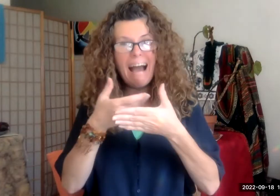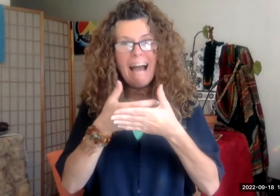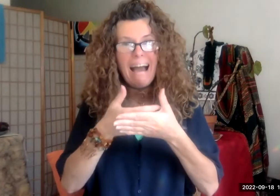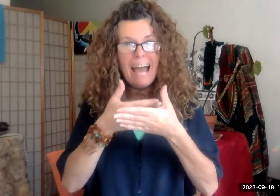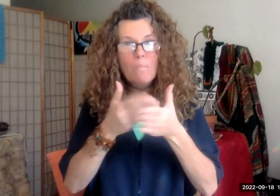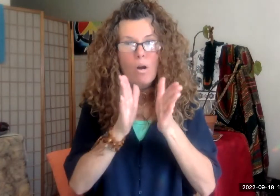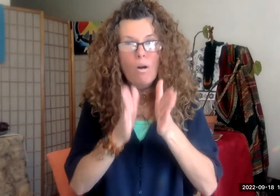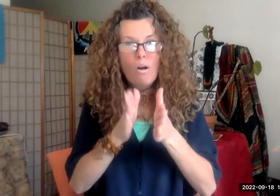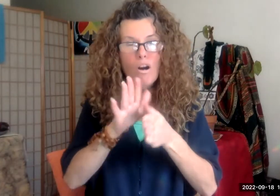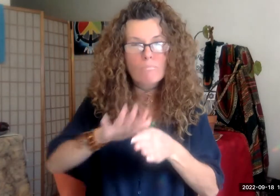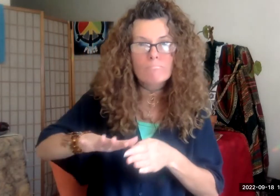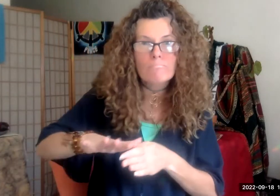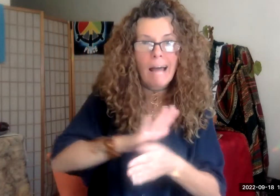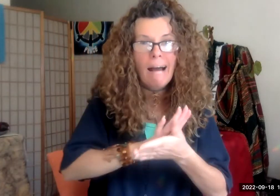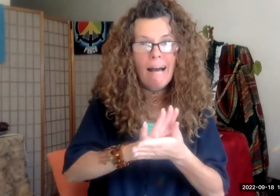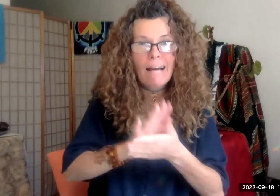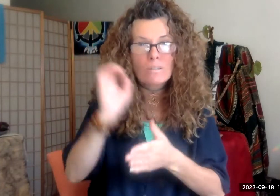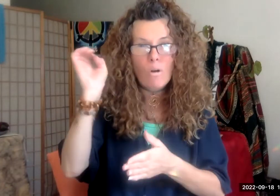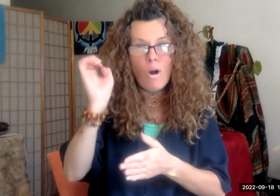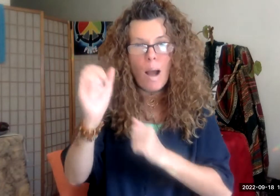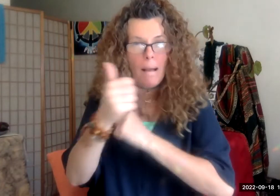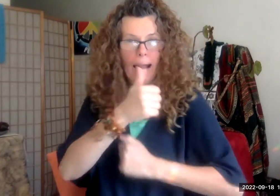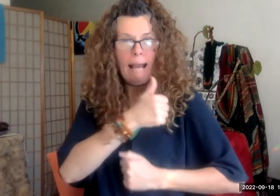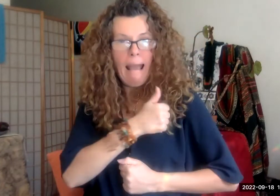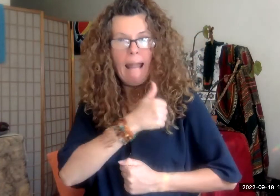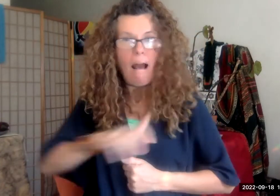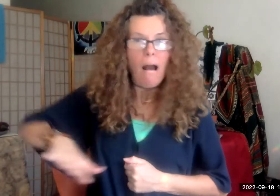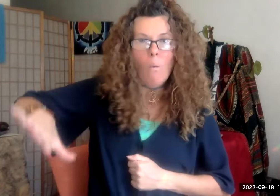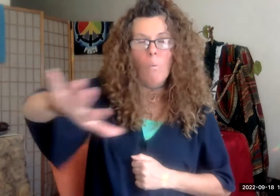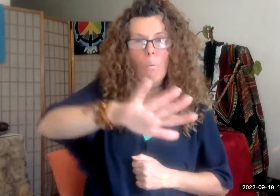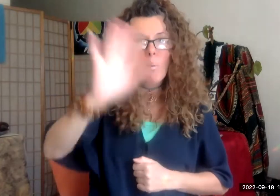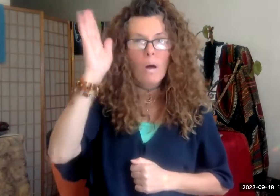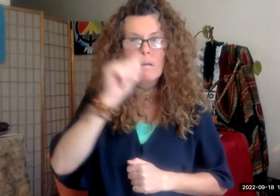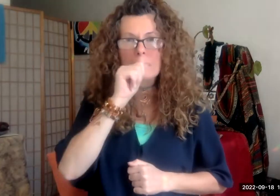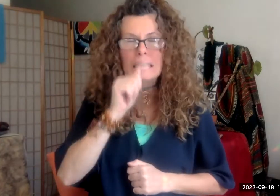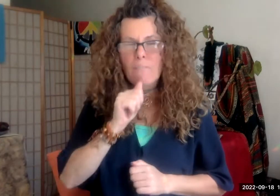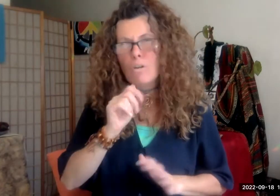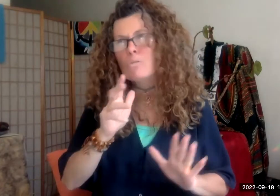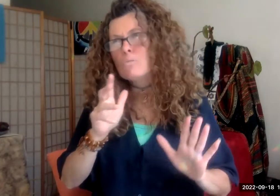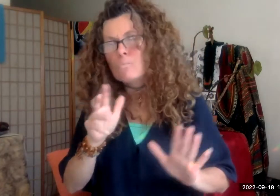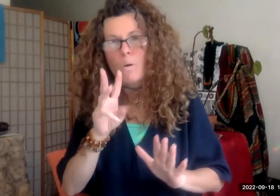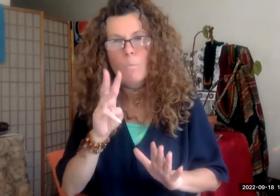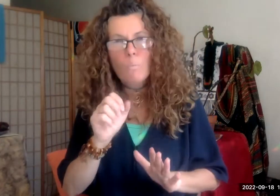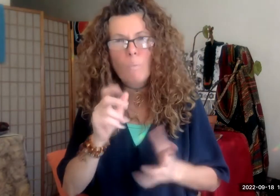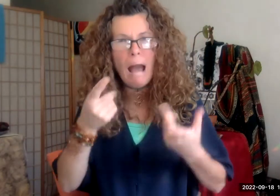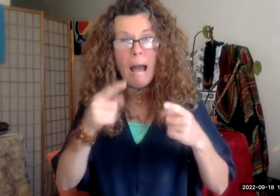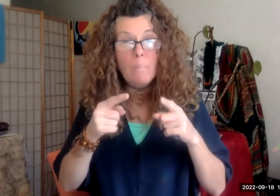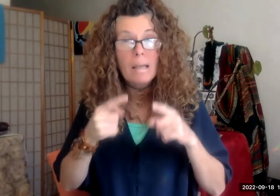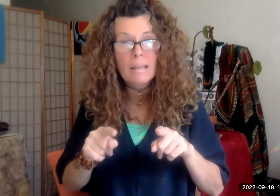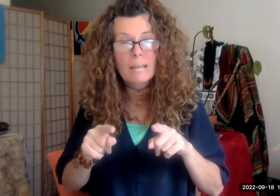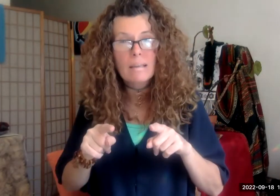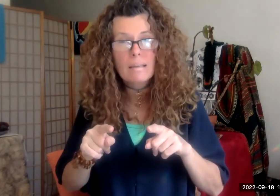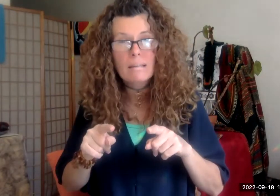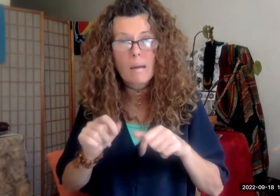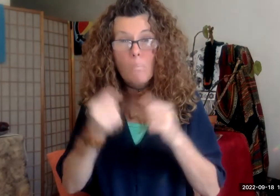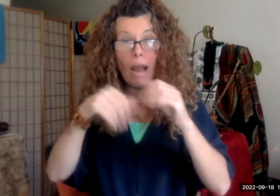across Europe and America and Canada and so on are going to suffer a wave of break-ins and thefts